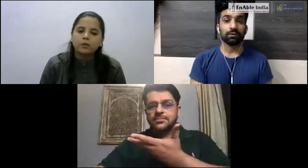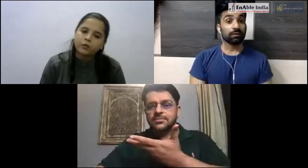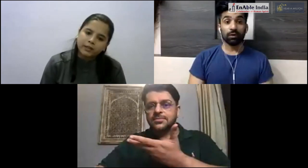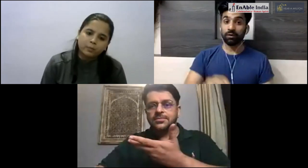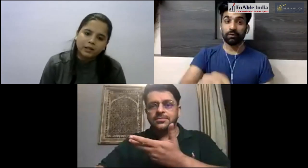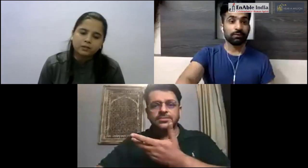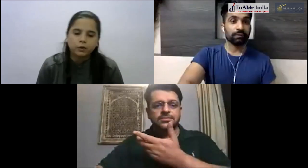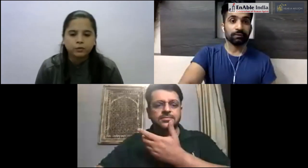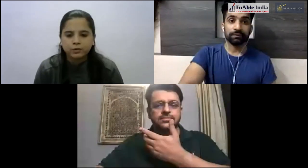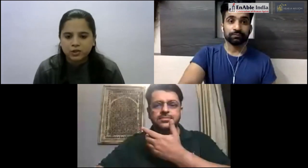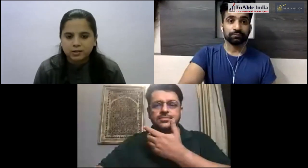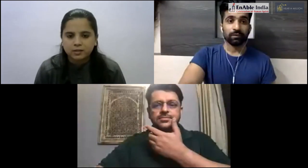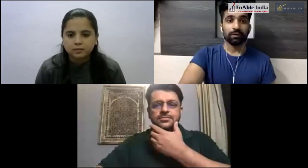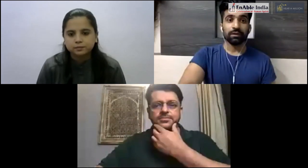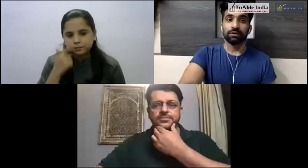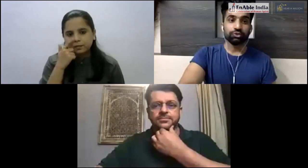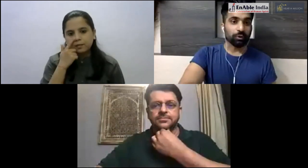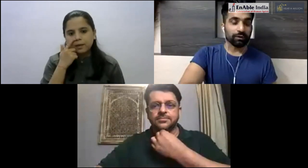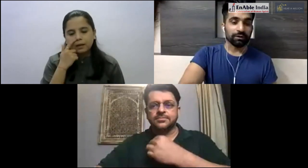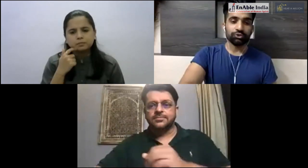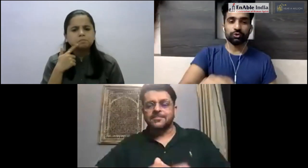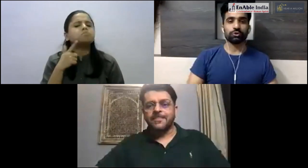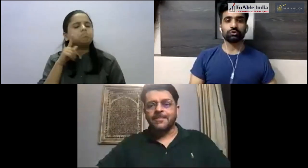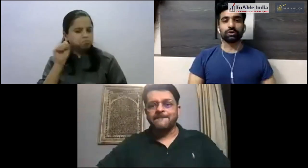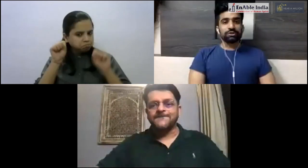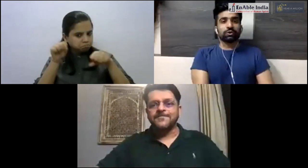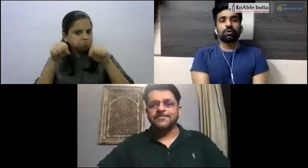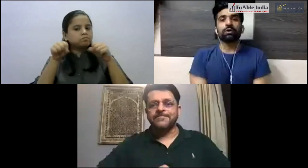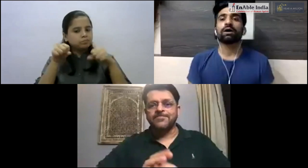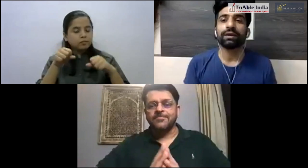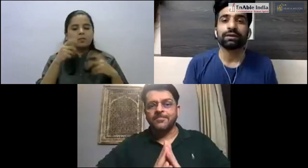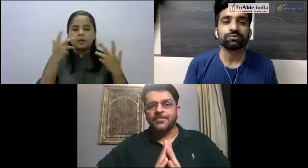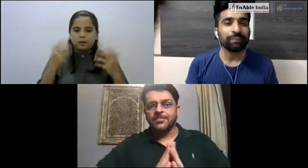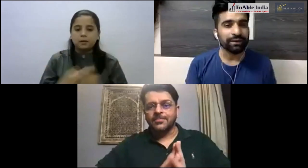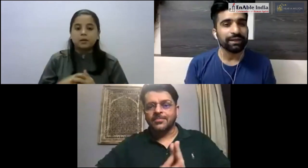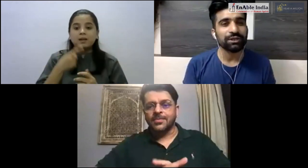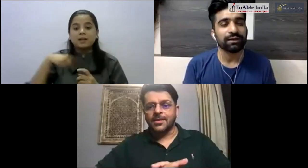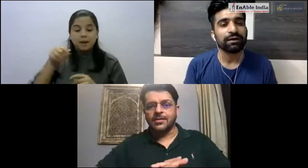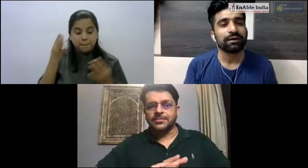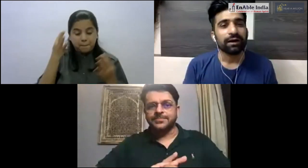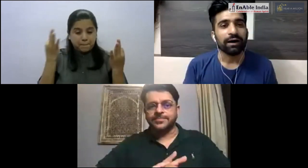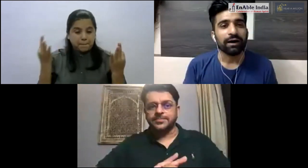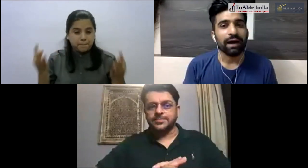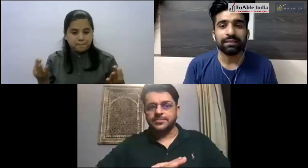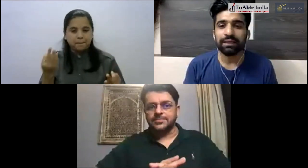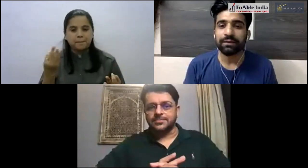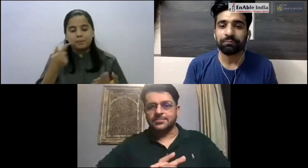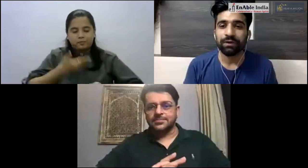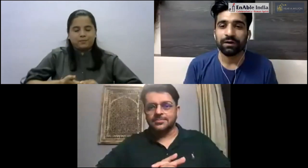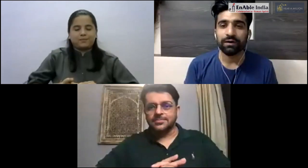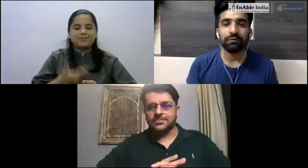or for 10 minutes, what would you suggest? Sure. So when it comes to meditation, now I